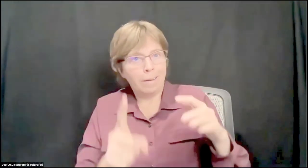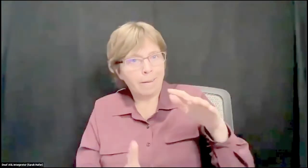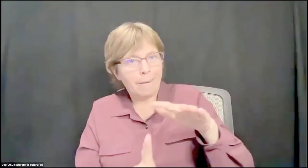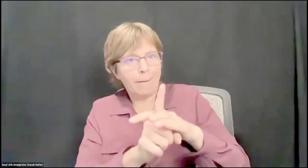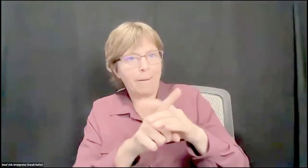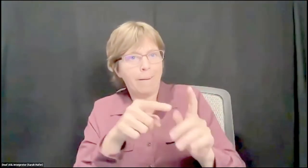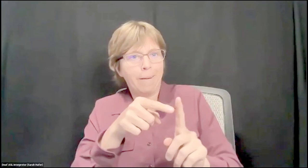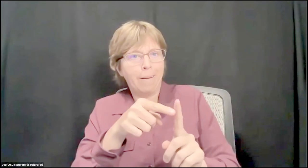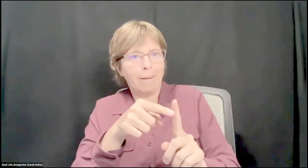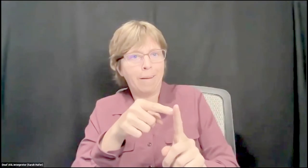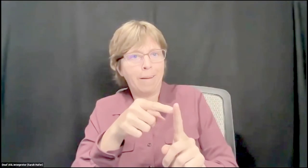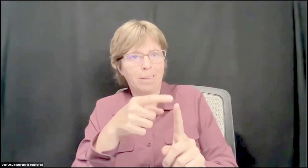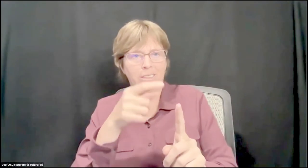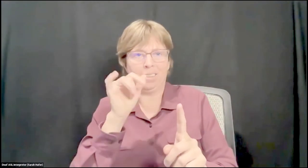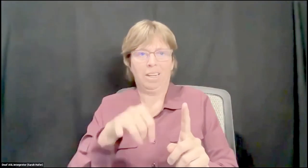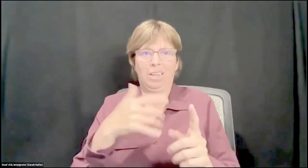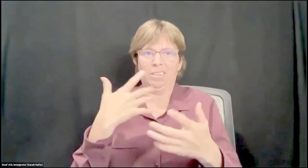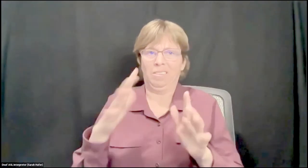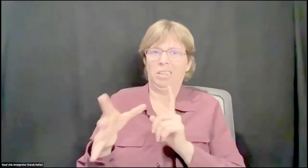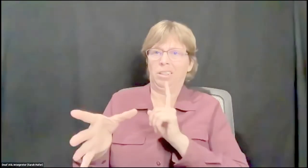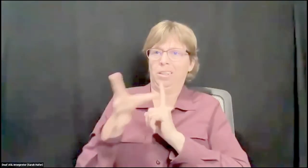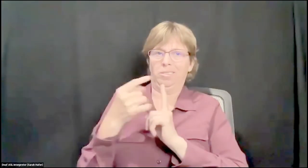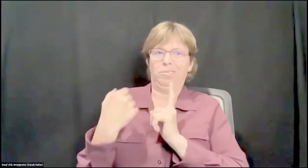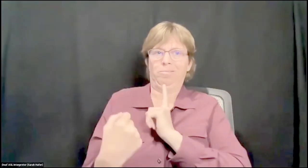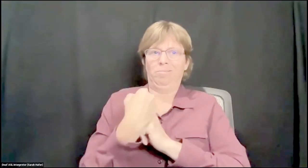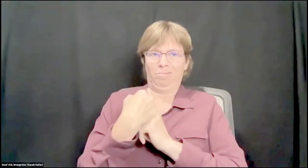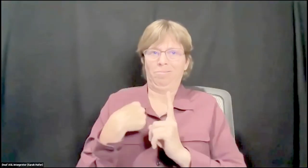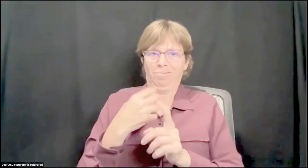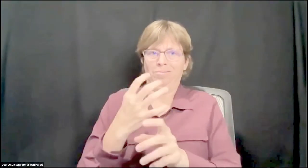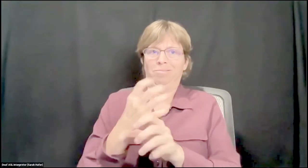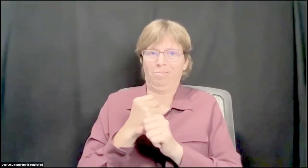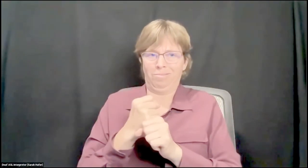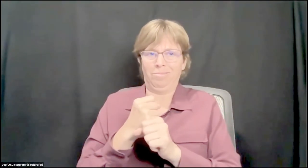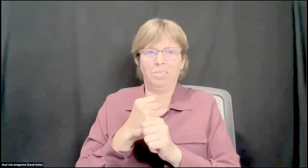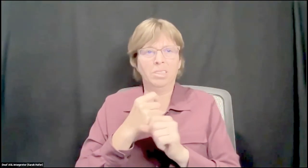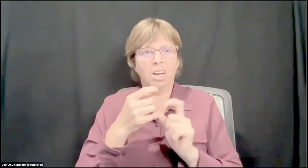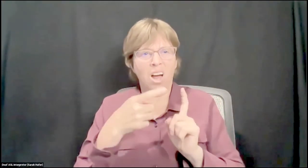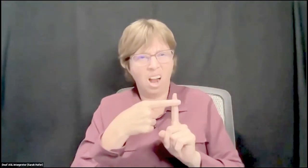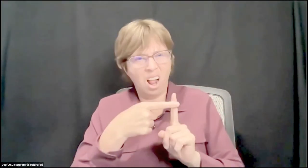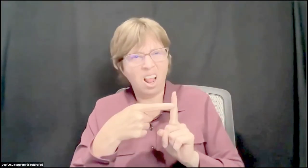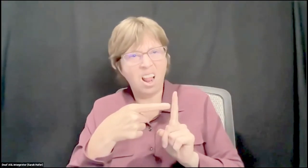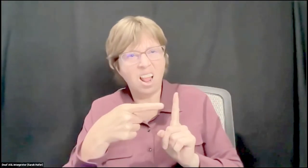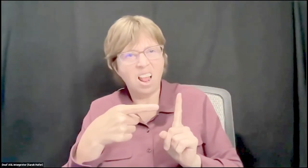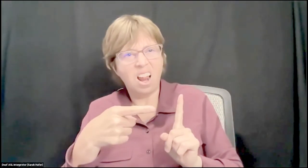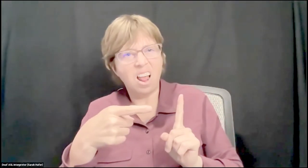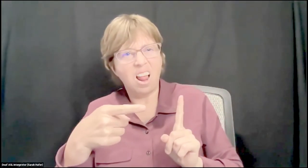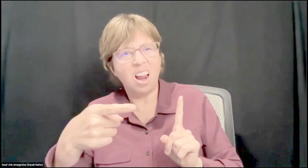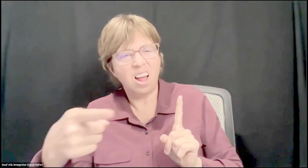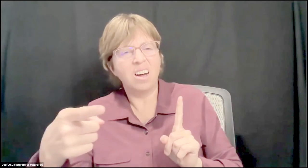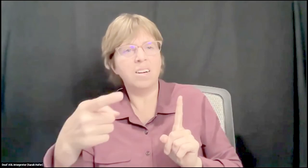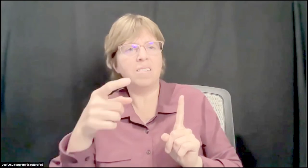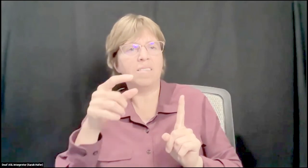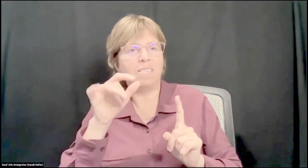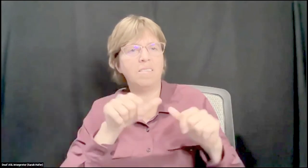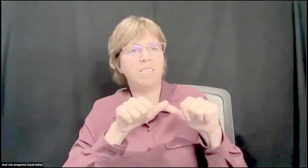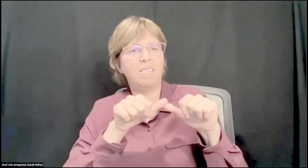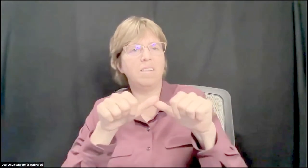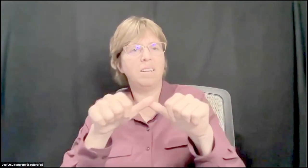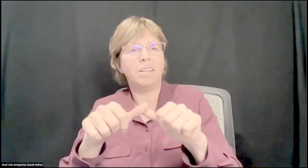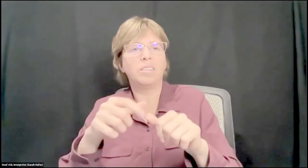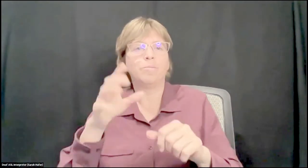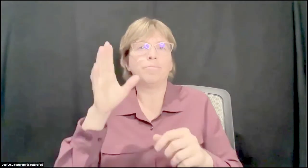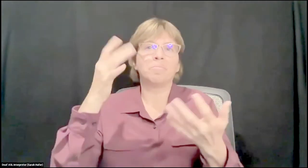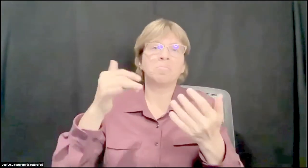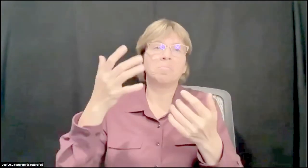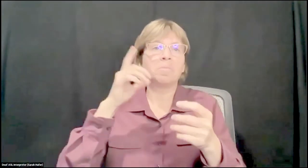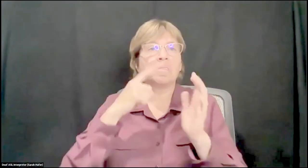can experience after being infected. And once it gets to be about 4 weeks after your infection, that's when we start to consider